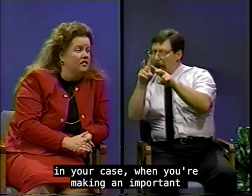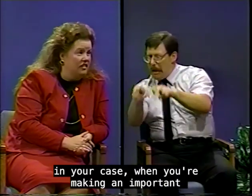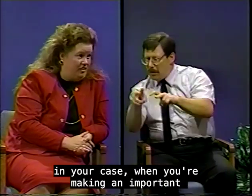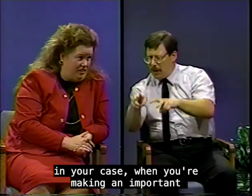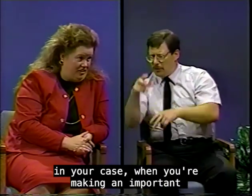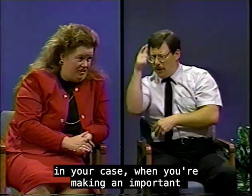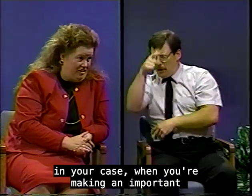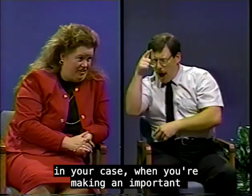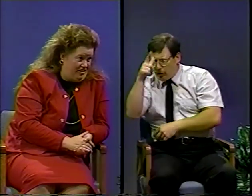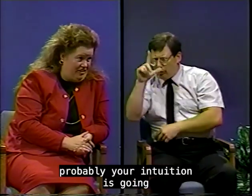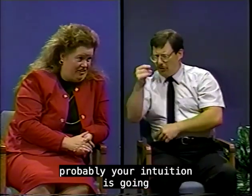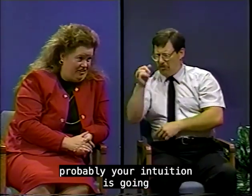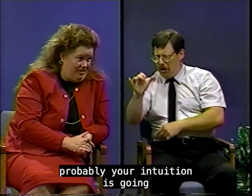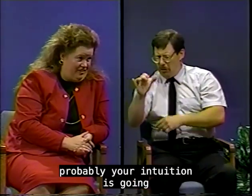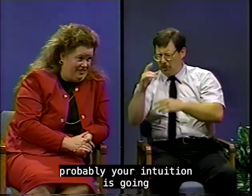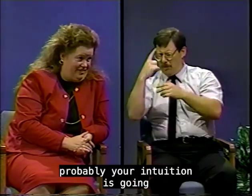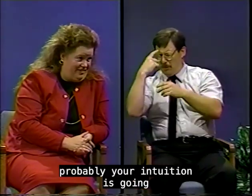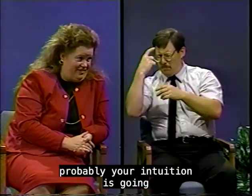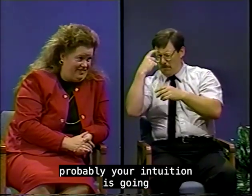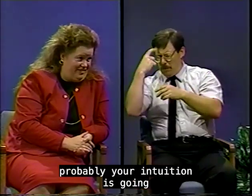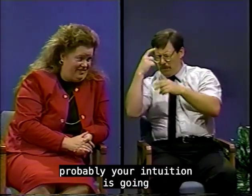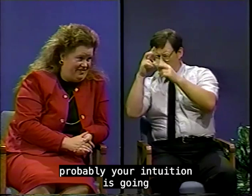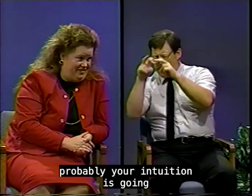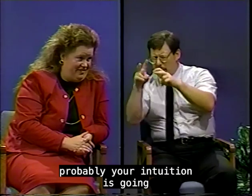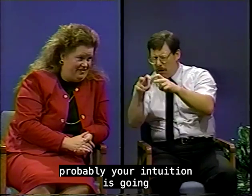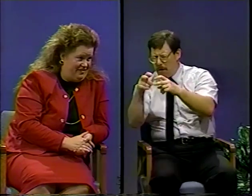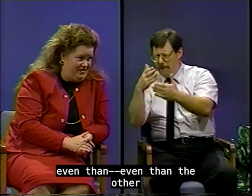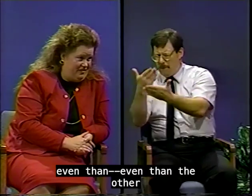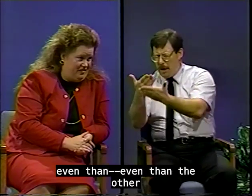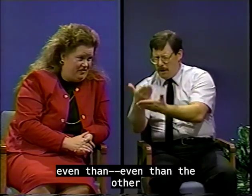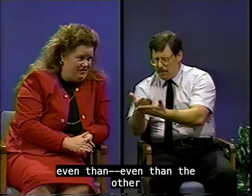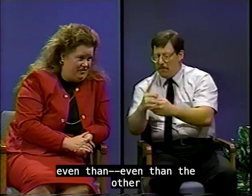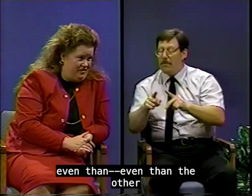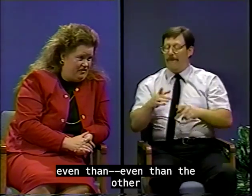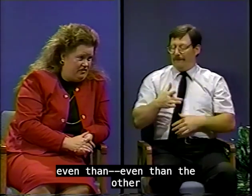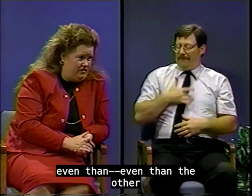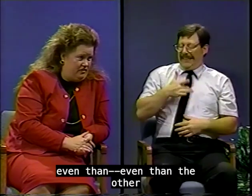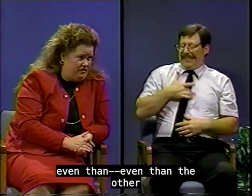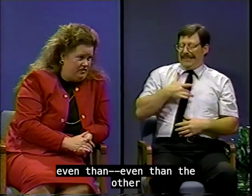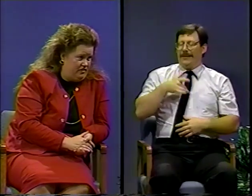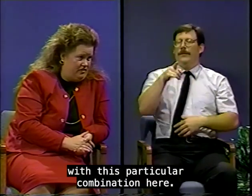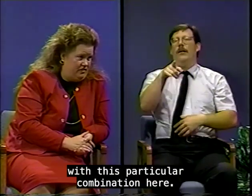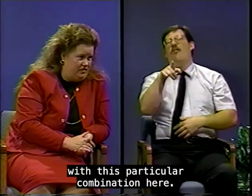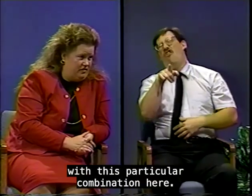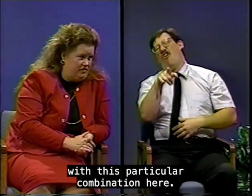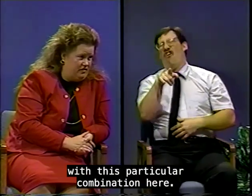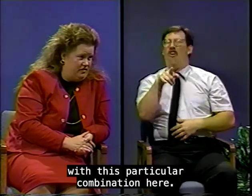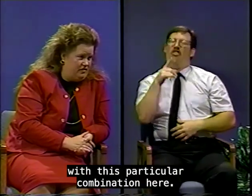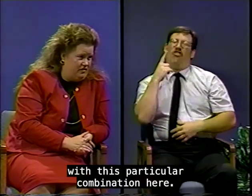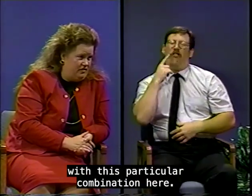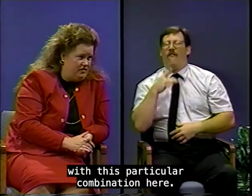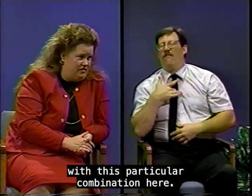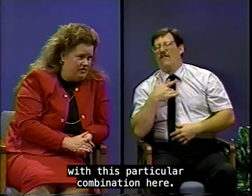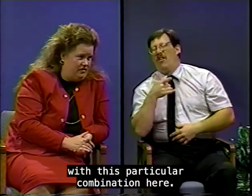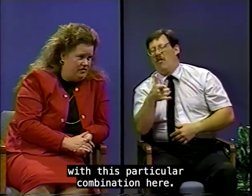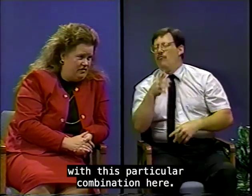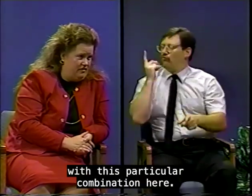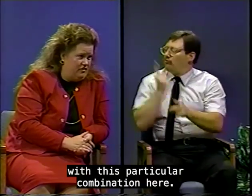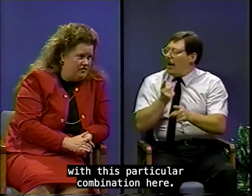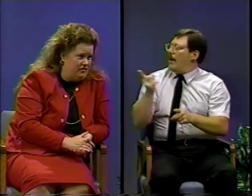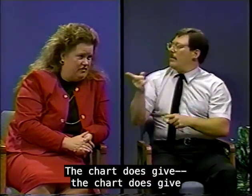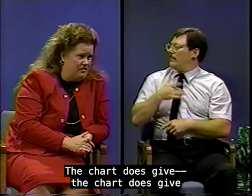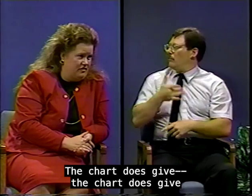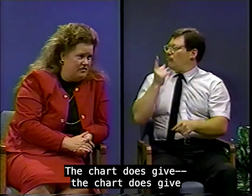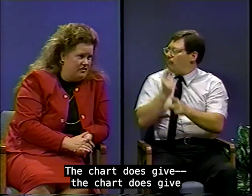when you're making an important decision, probably your intuition is going to be a little more reliable even than the other with this particular combination